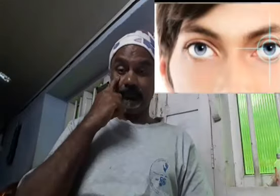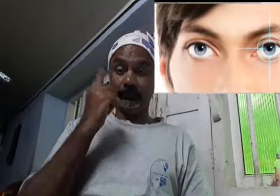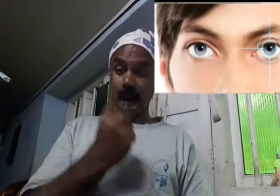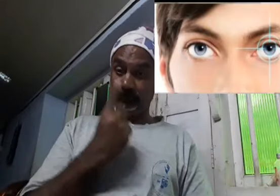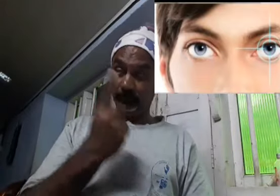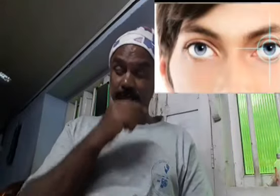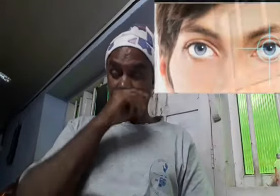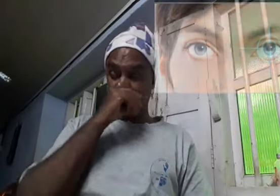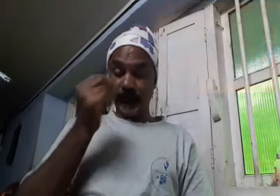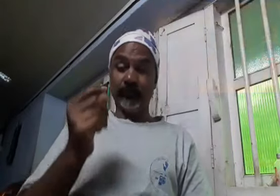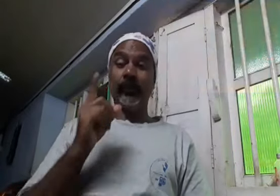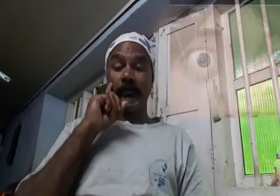you will out and